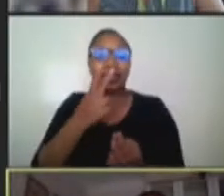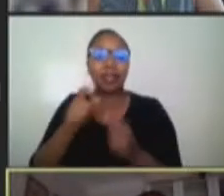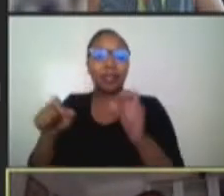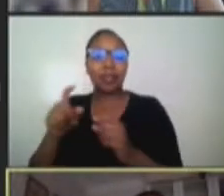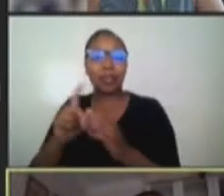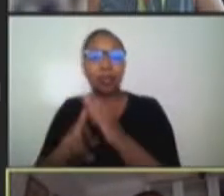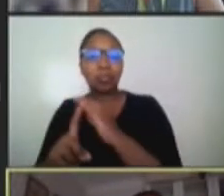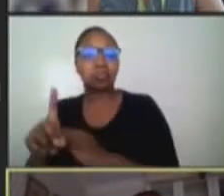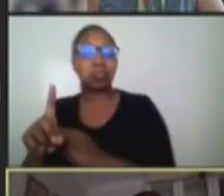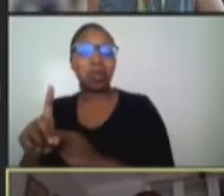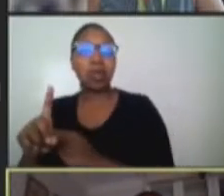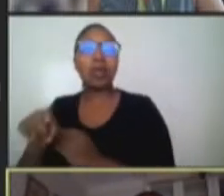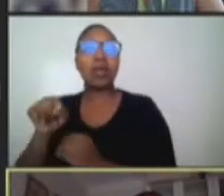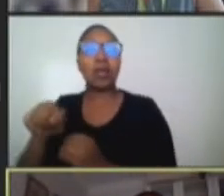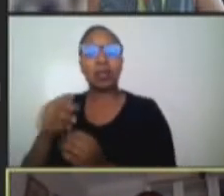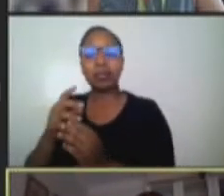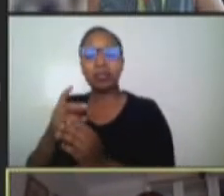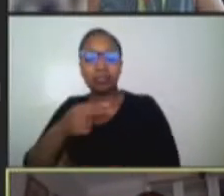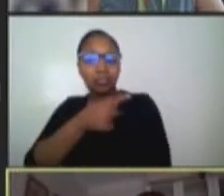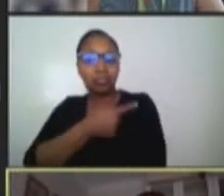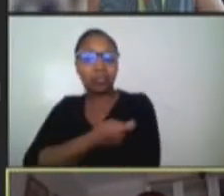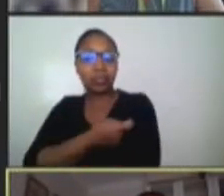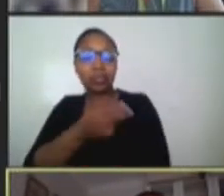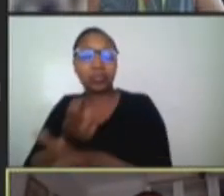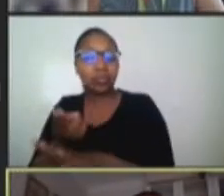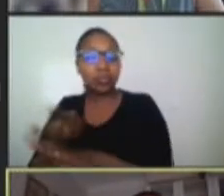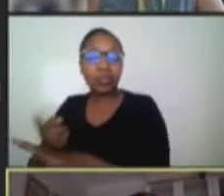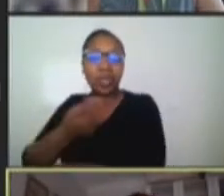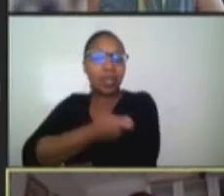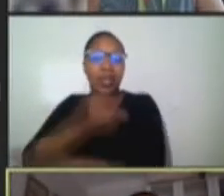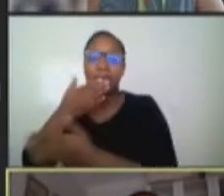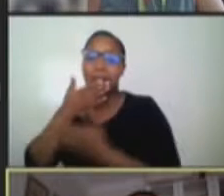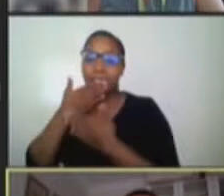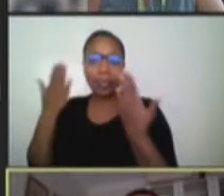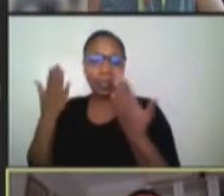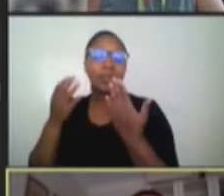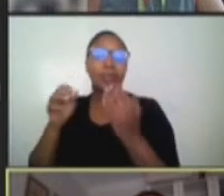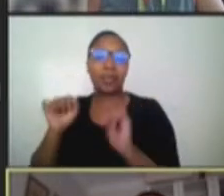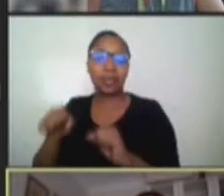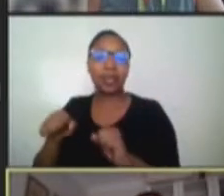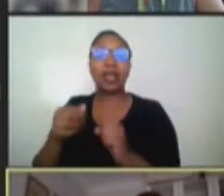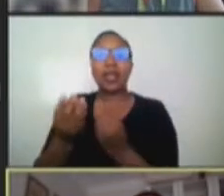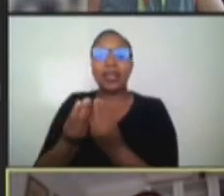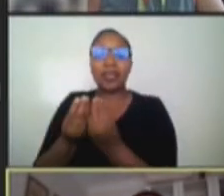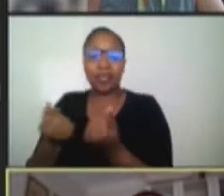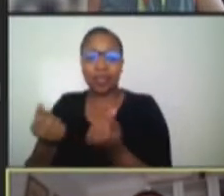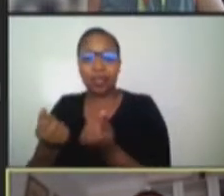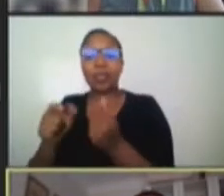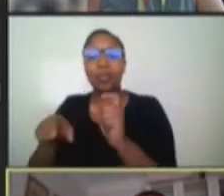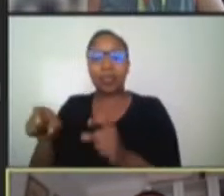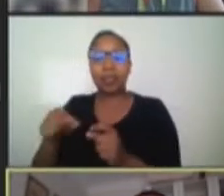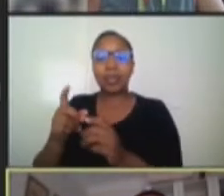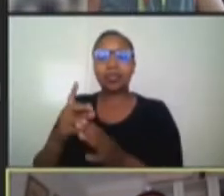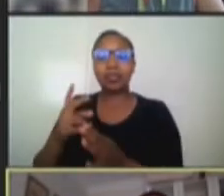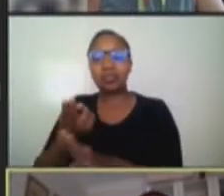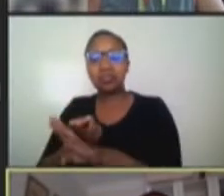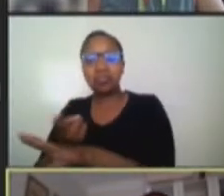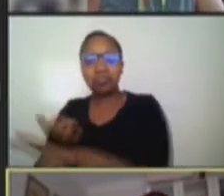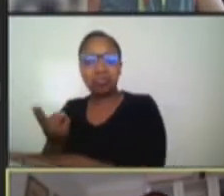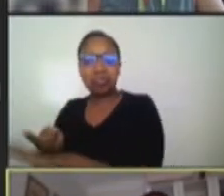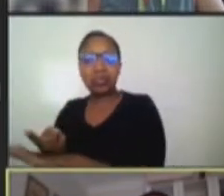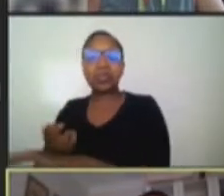current inpatients are unvaccinated people, with a much smaller proportions of patients admitted being fully or